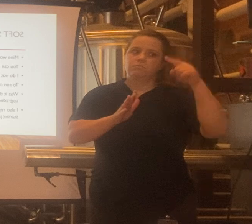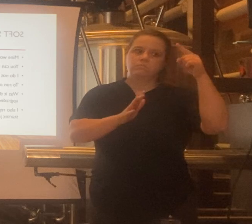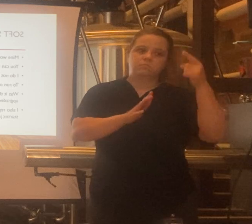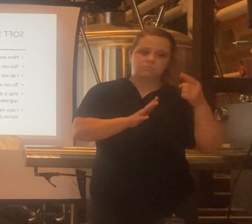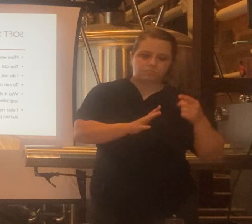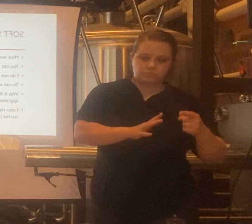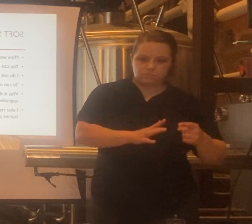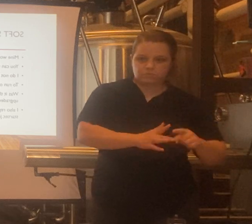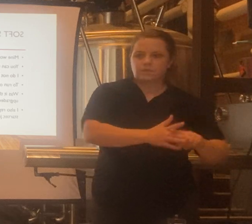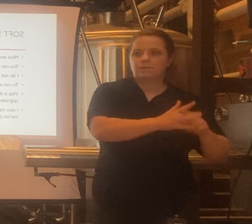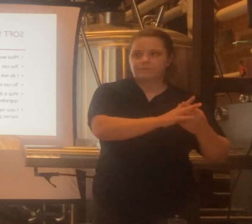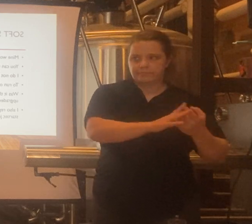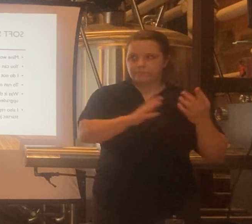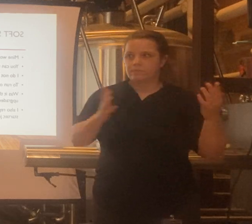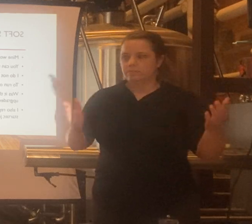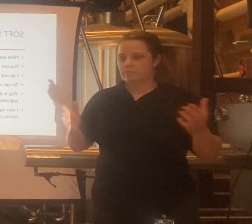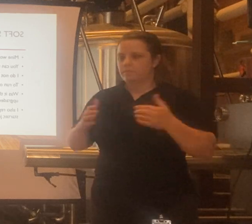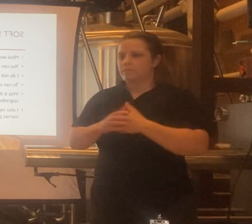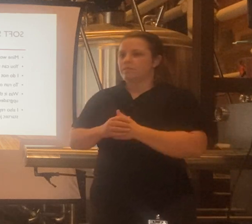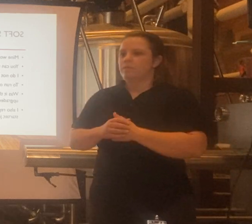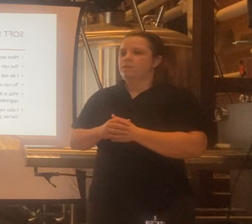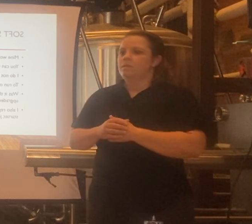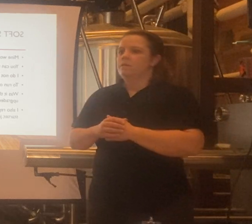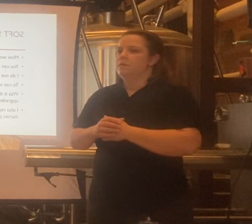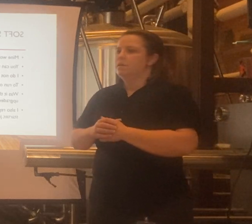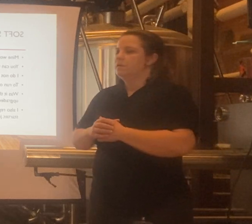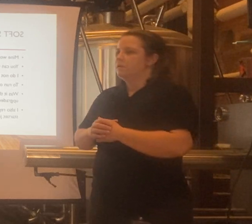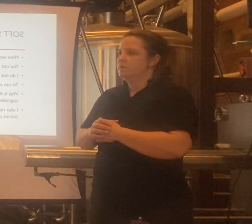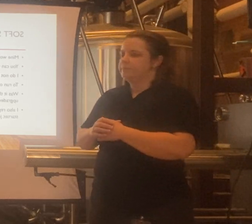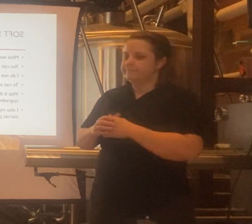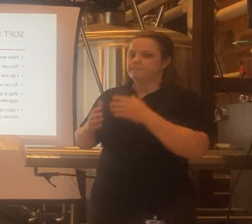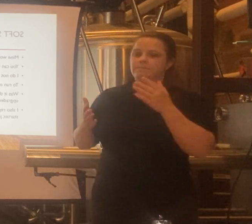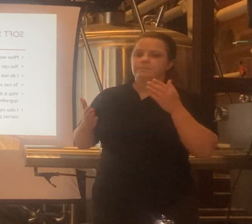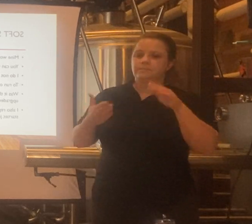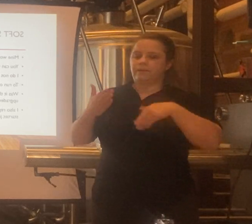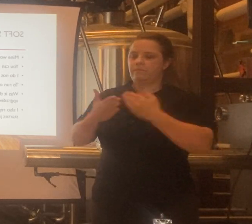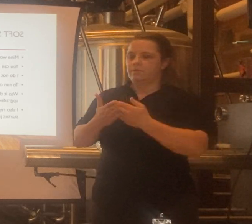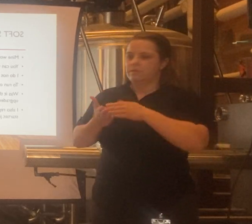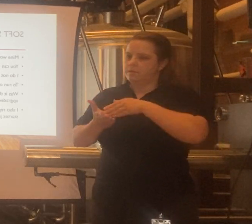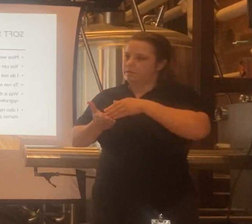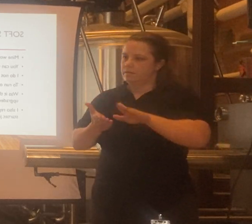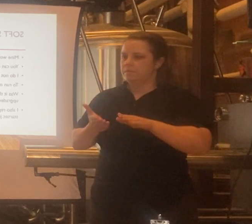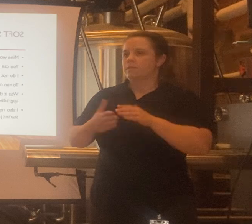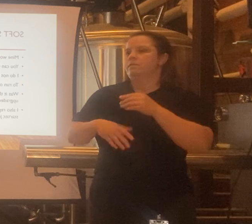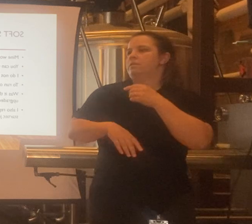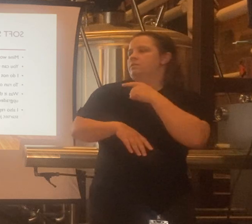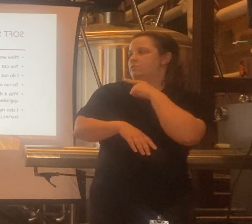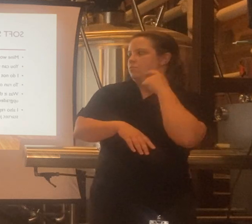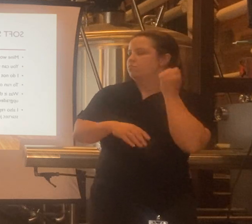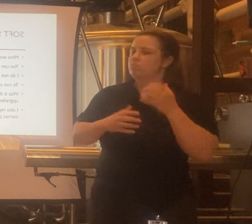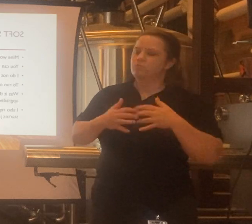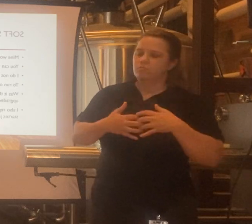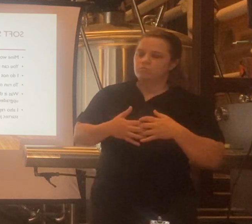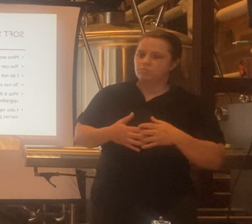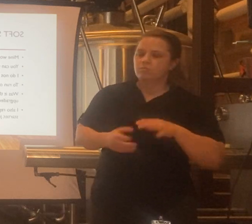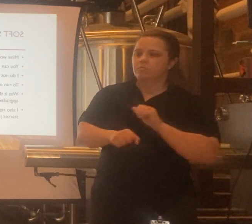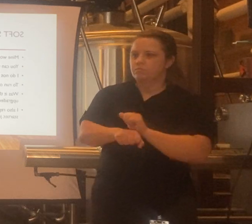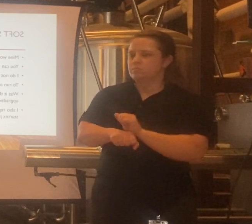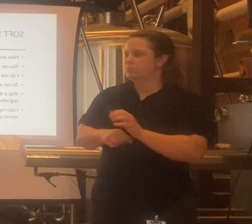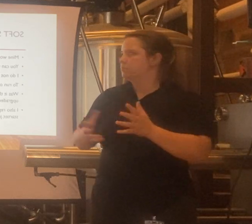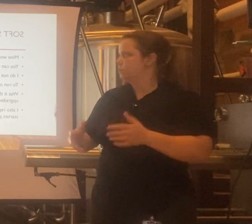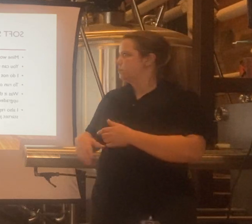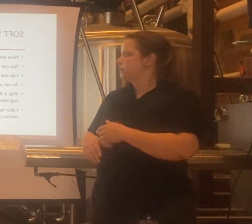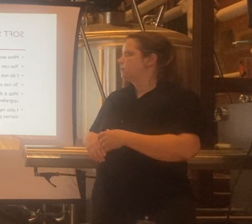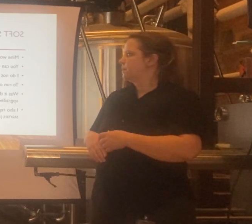that thing when it died. So yeah, that's something that those are, be aware of when you're doing these. The vendor thought it